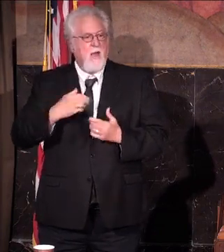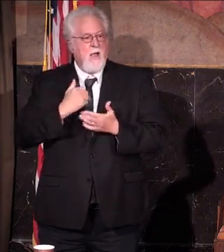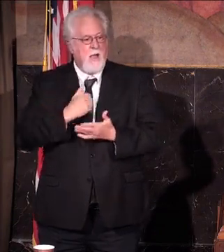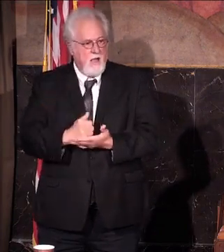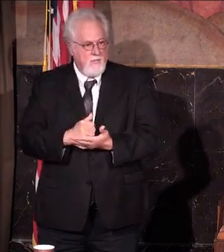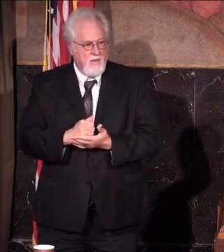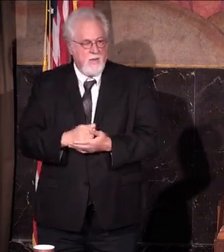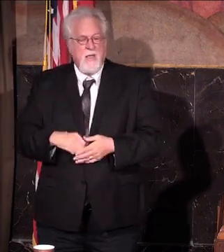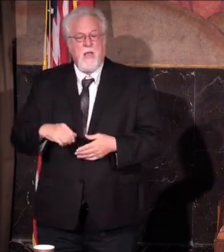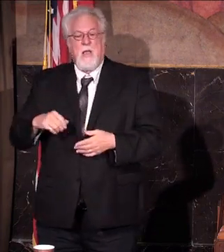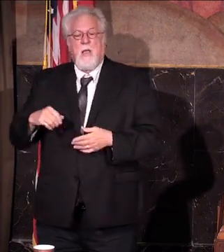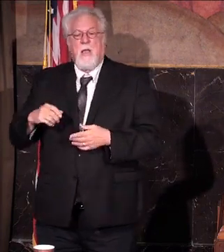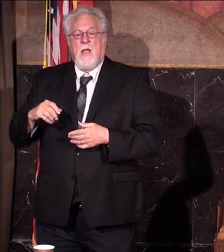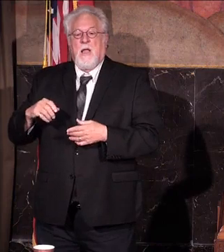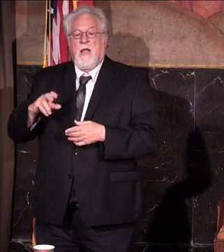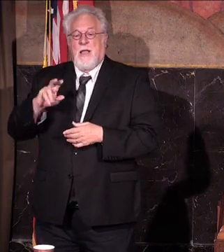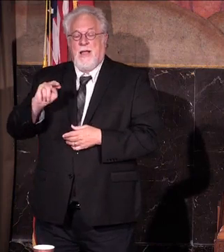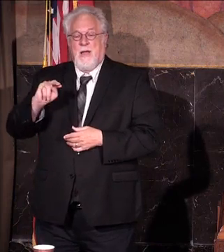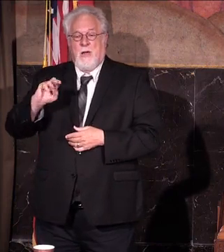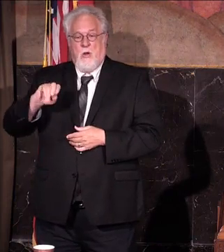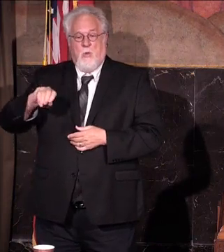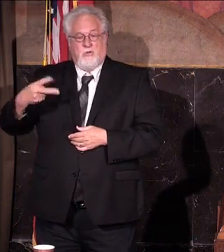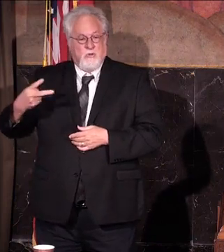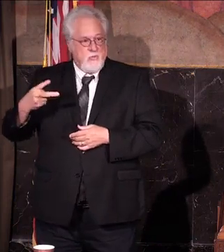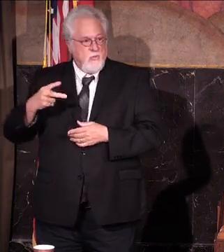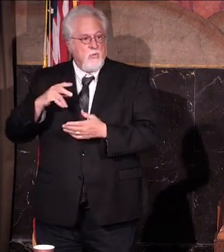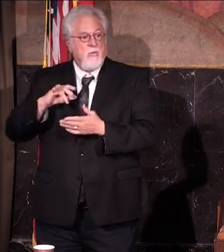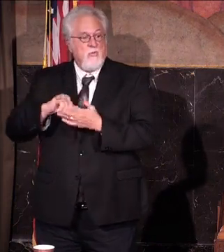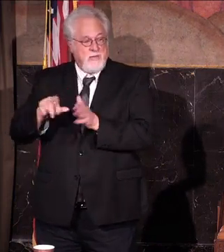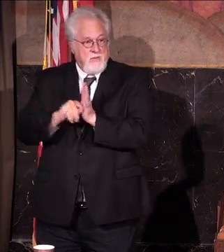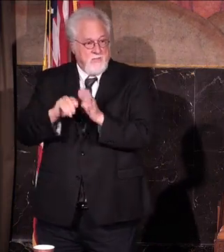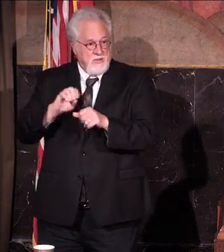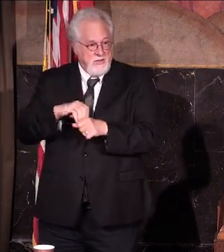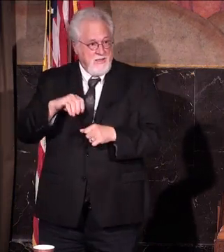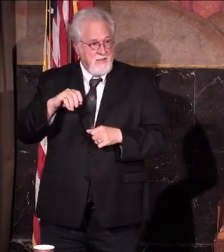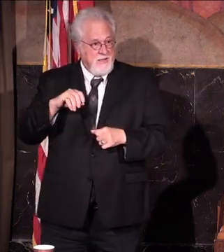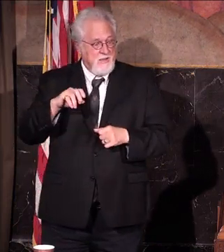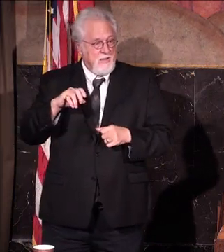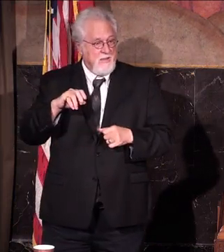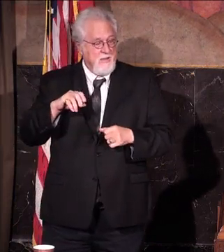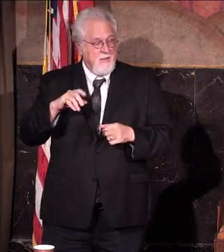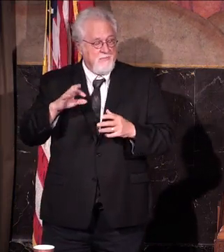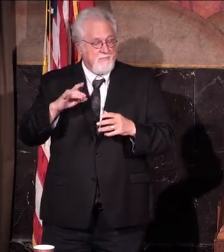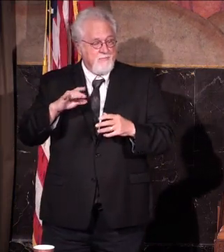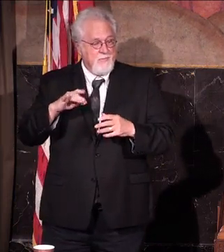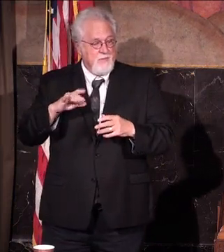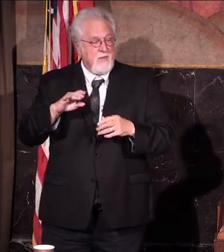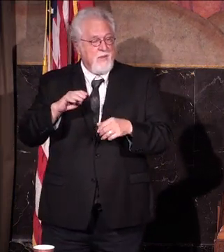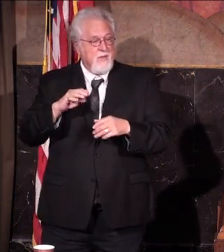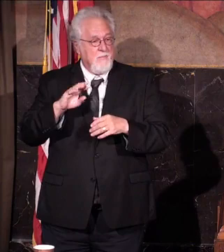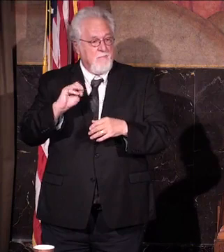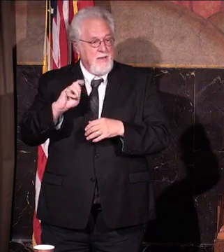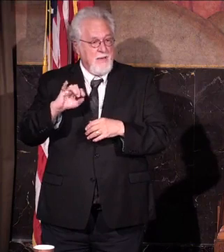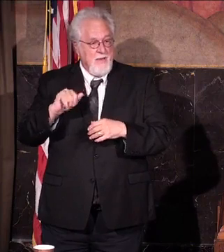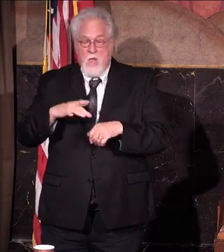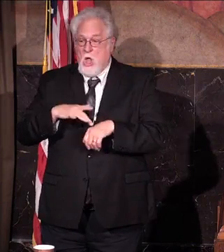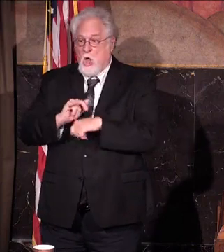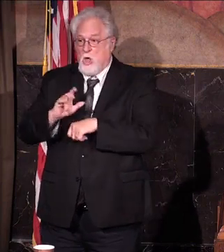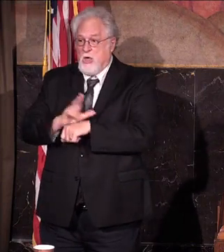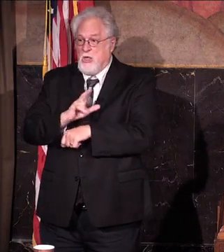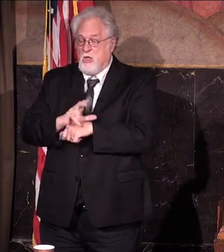inhaled nitric oxide that we've talked about before and that has been published and discussed in the media. Early use